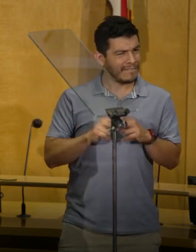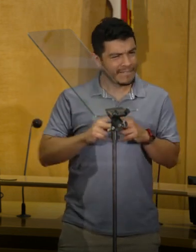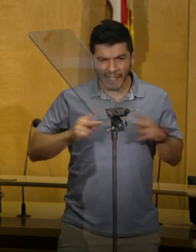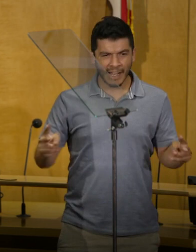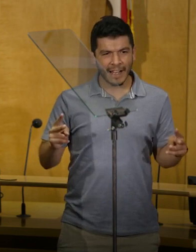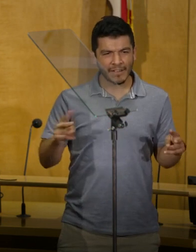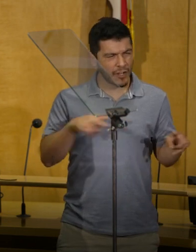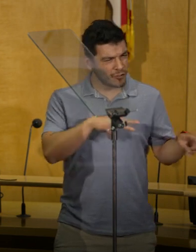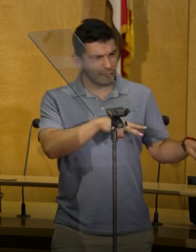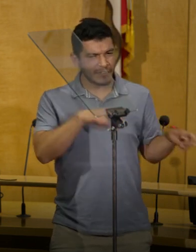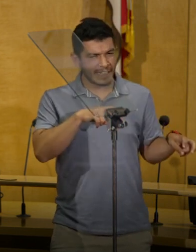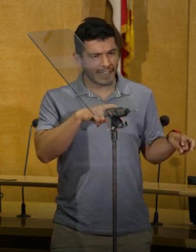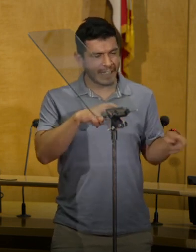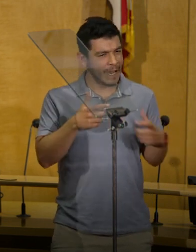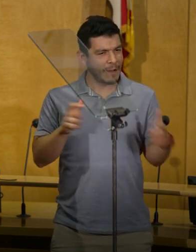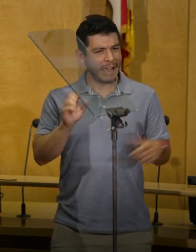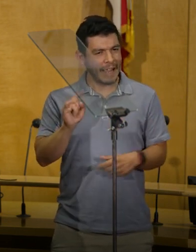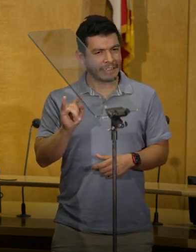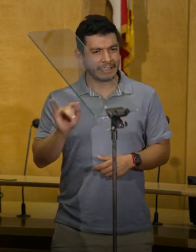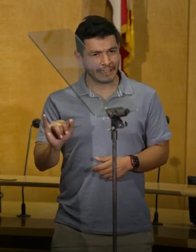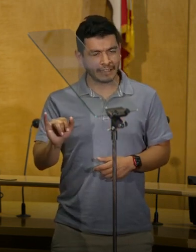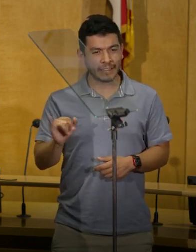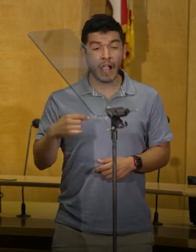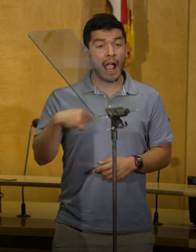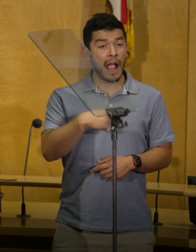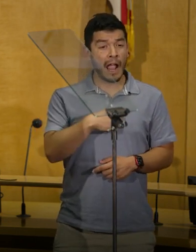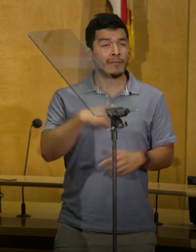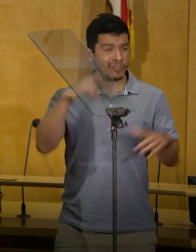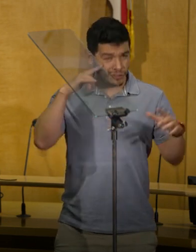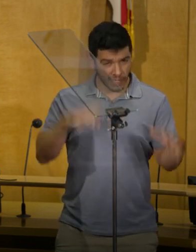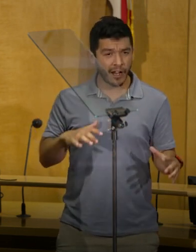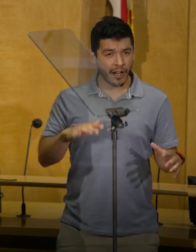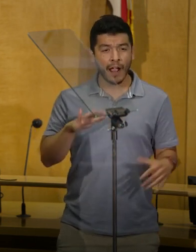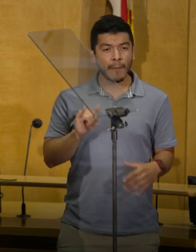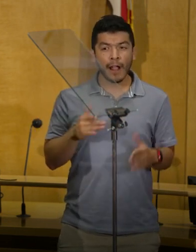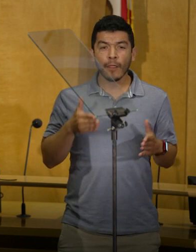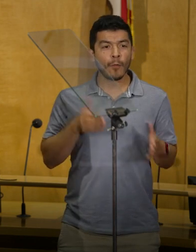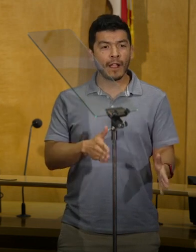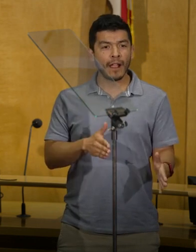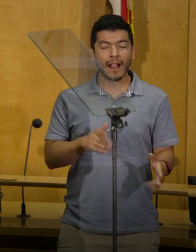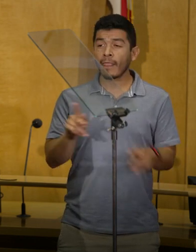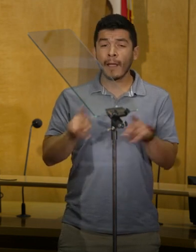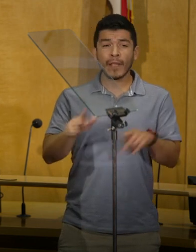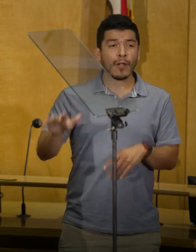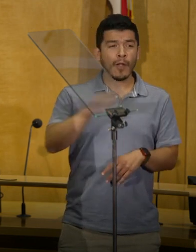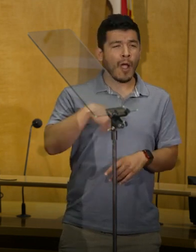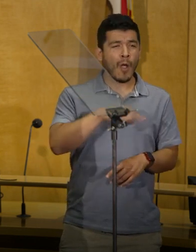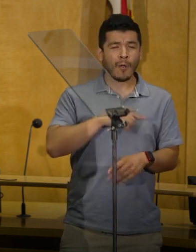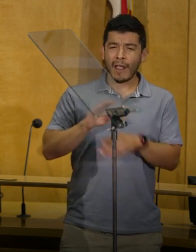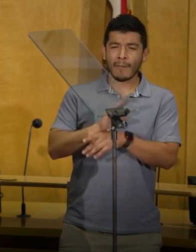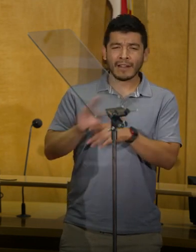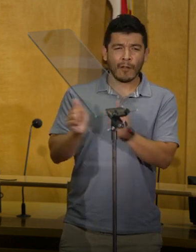very greedy entity. I am shocked by the way the people that we have been